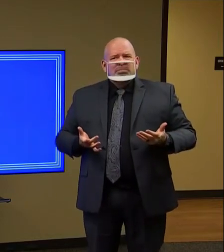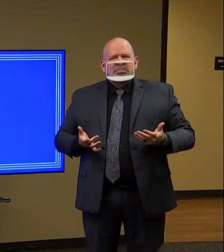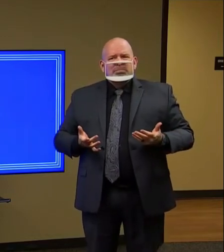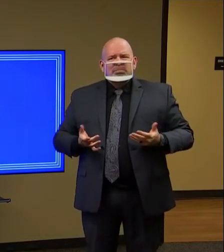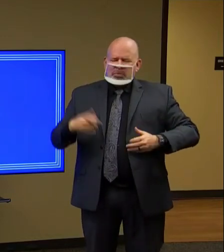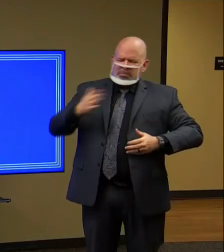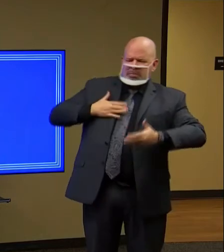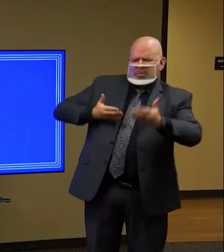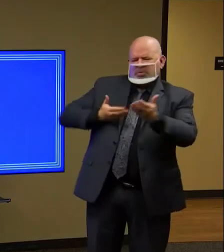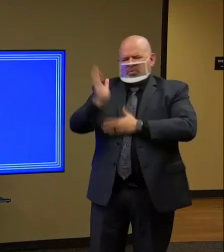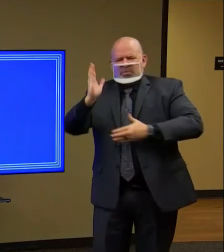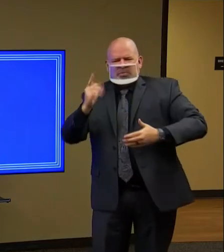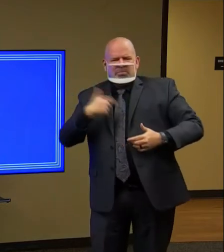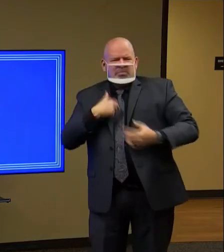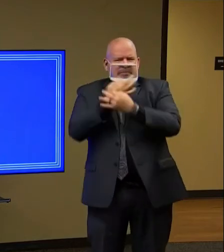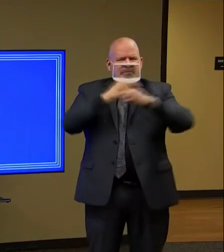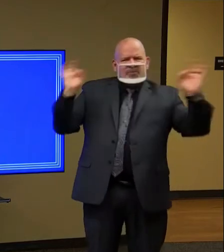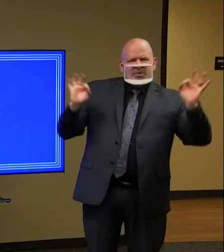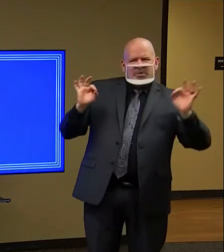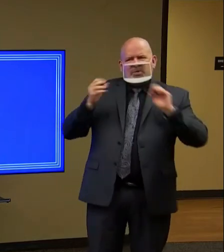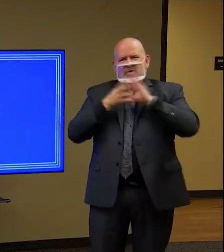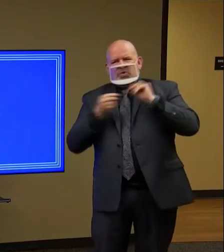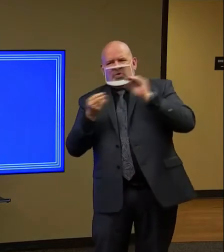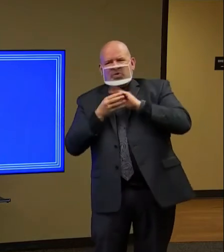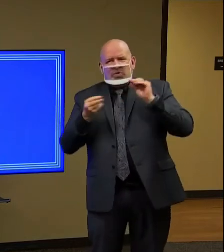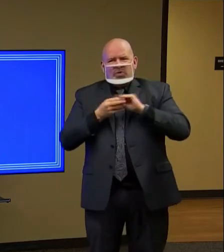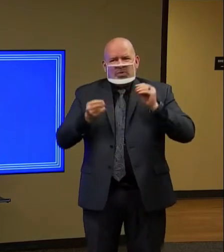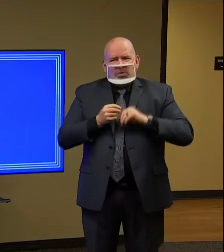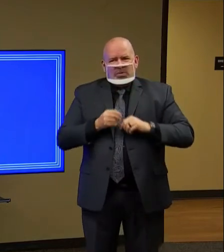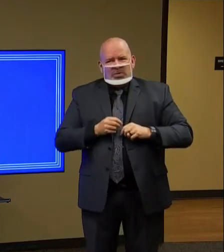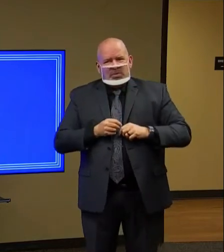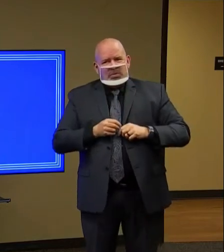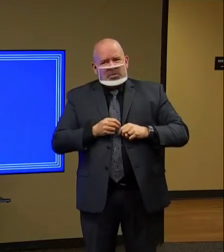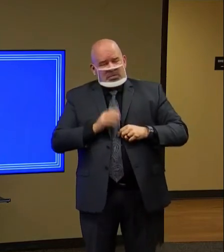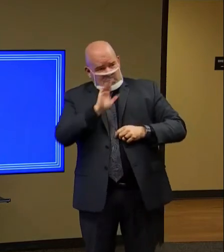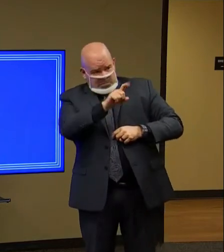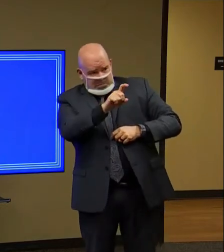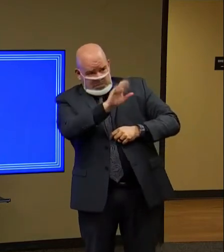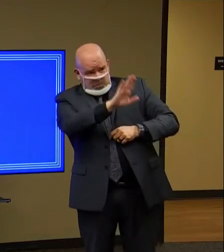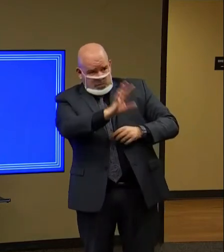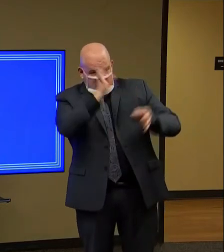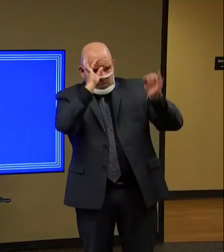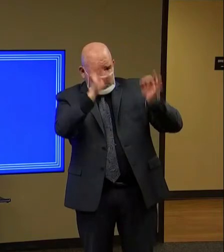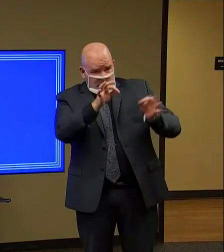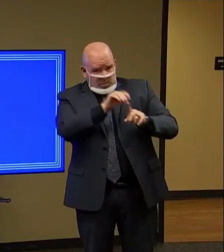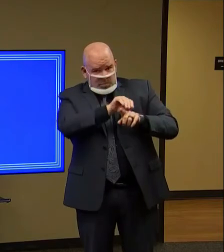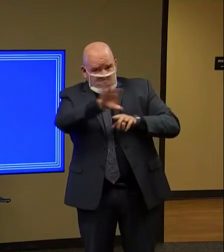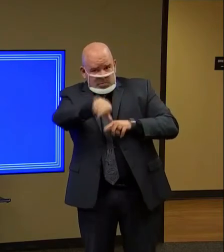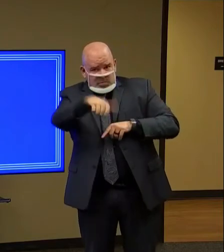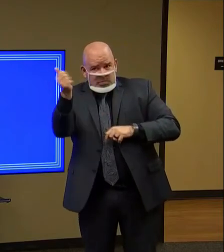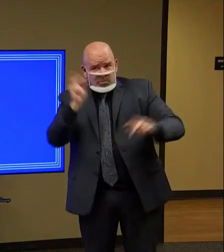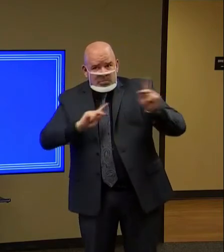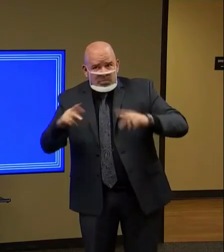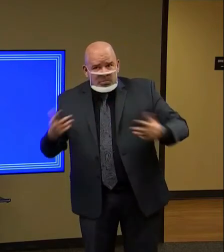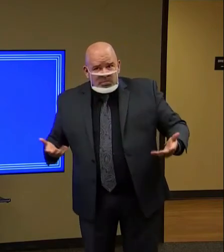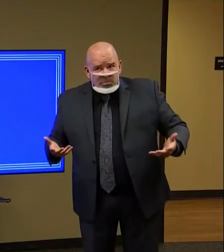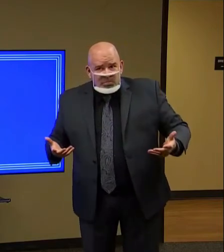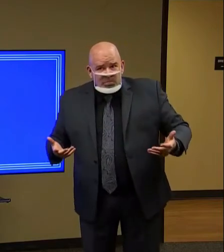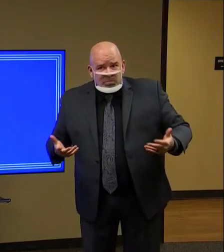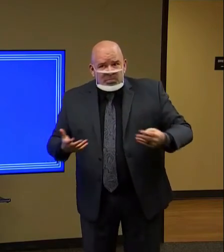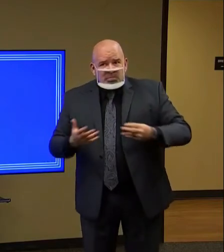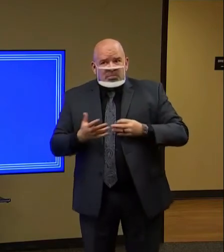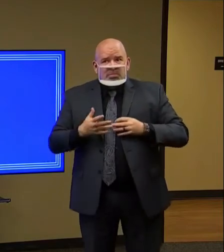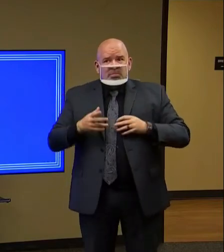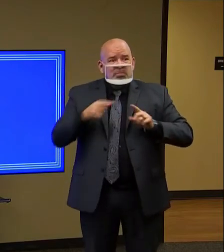certainly do have a right to not wear a mask. But in our society, you have a right, for instance, to